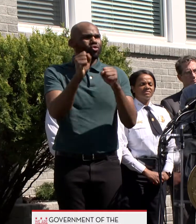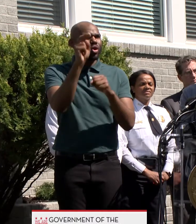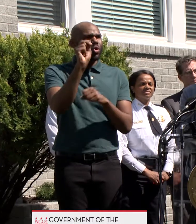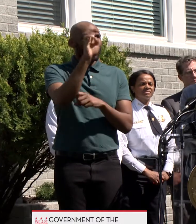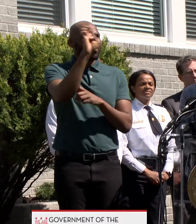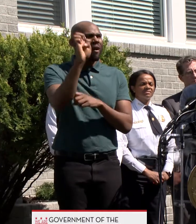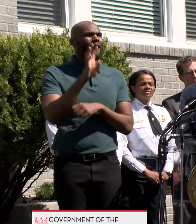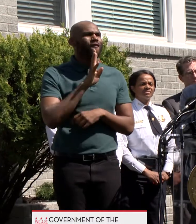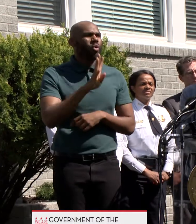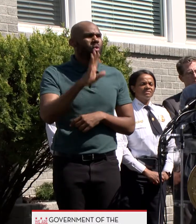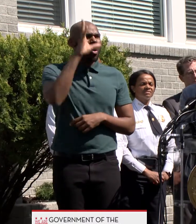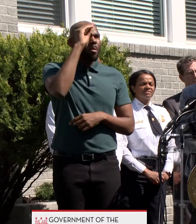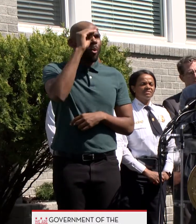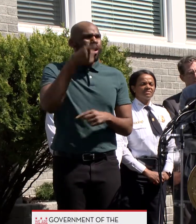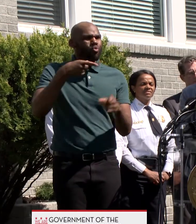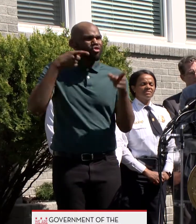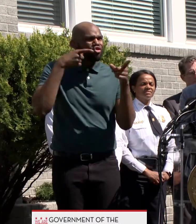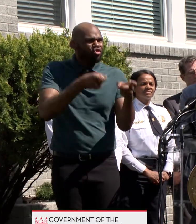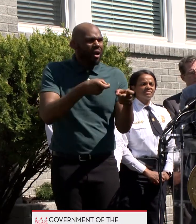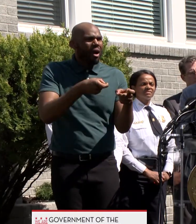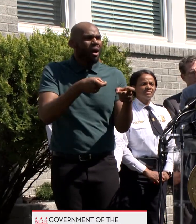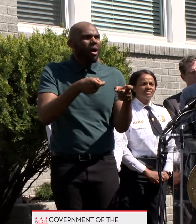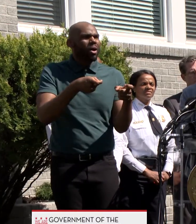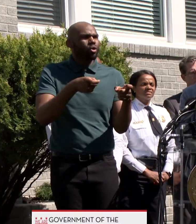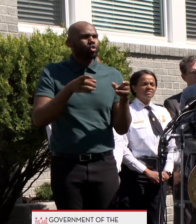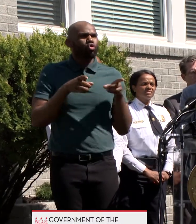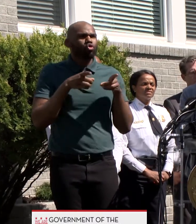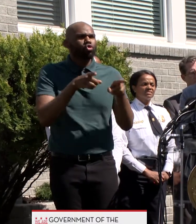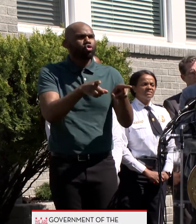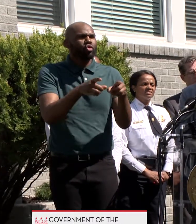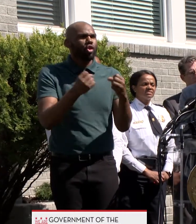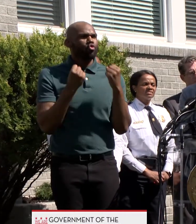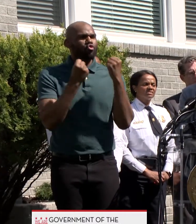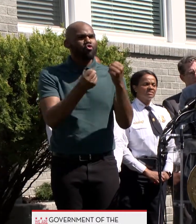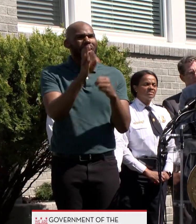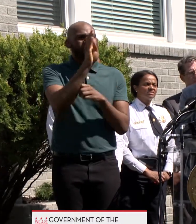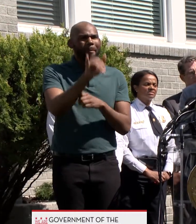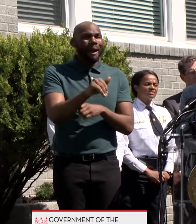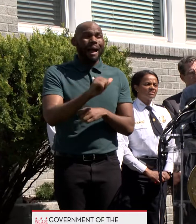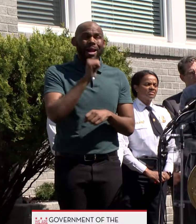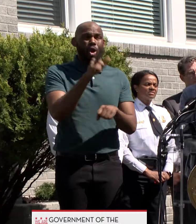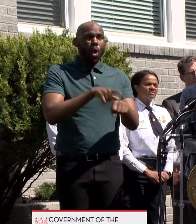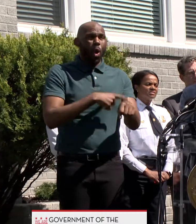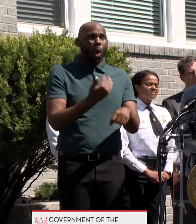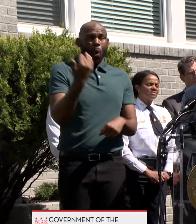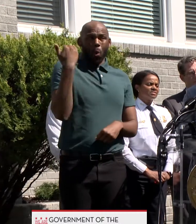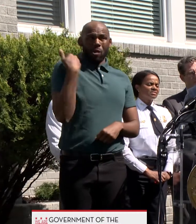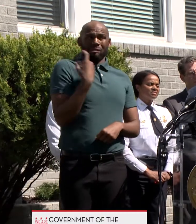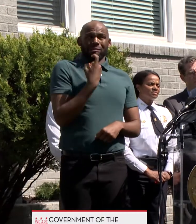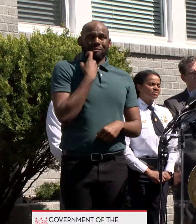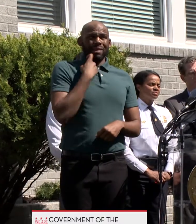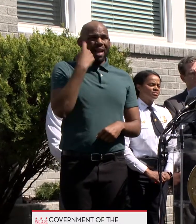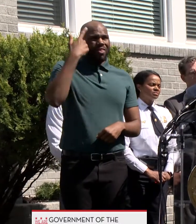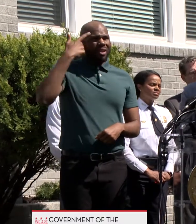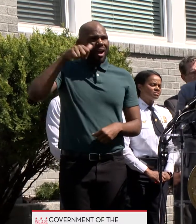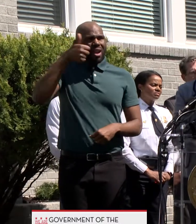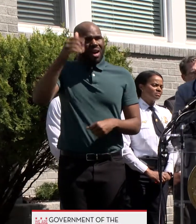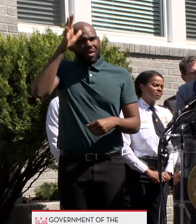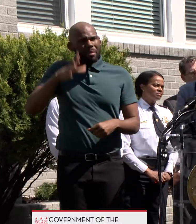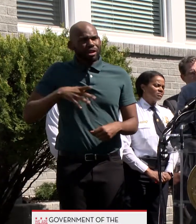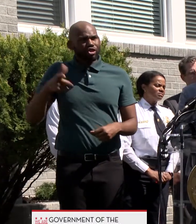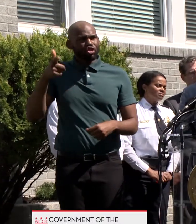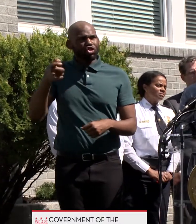a 4-year-old boy was shot and wounded during a drive-by. Not long ago, a young man, I think, was shot outside